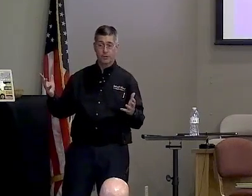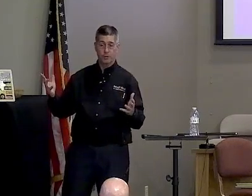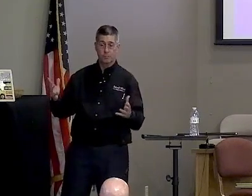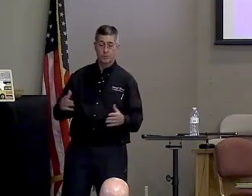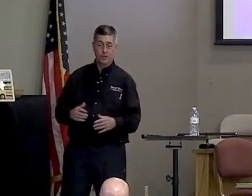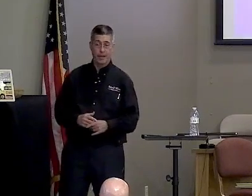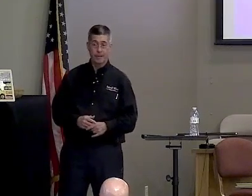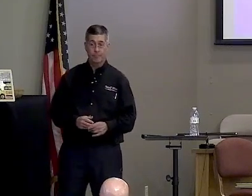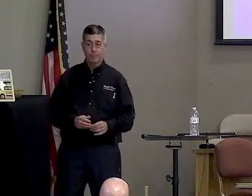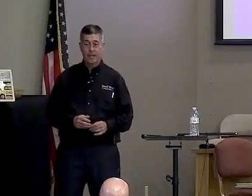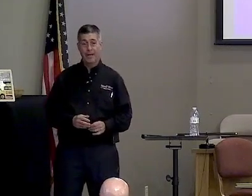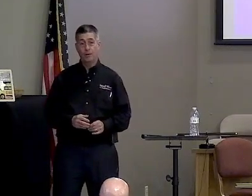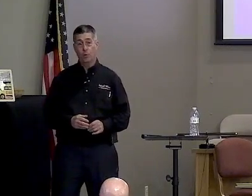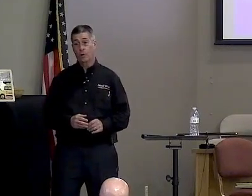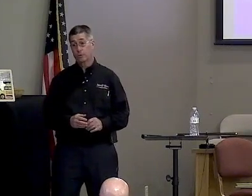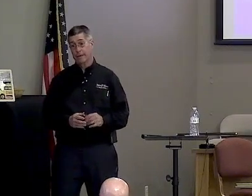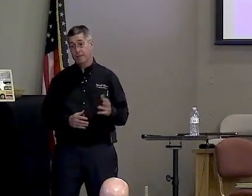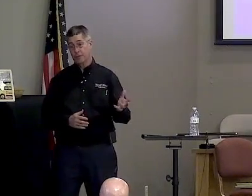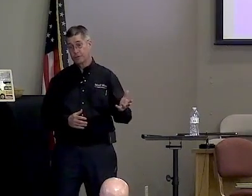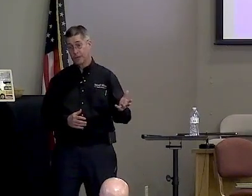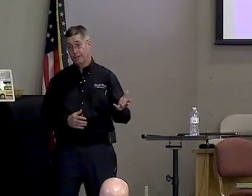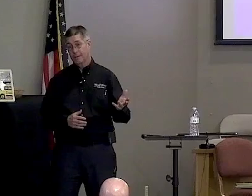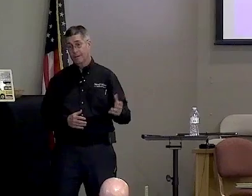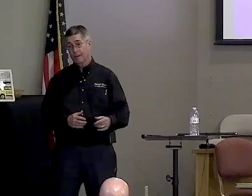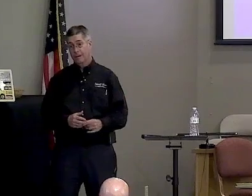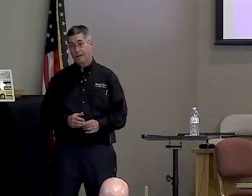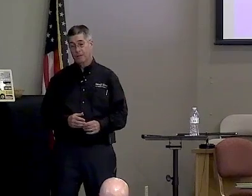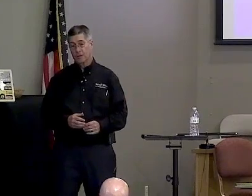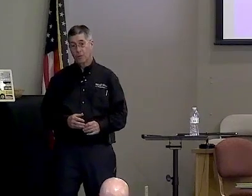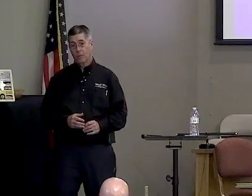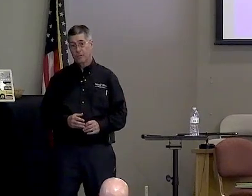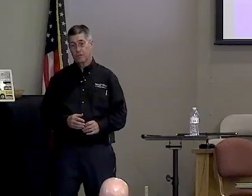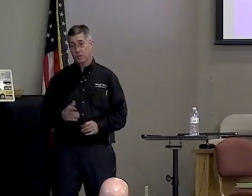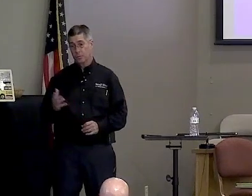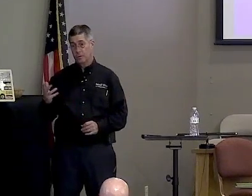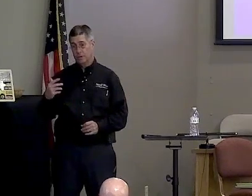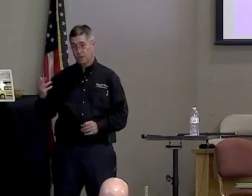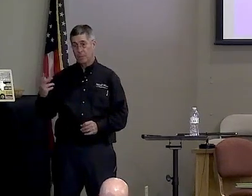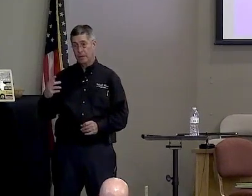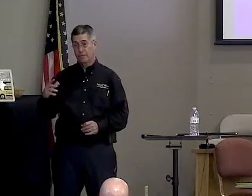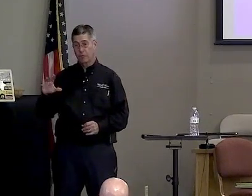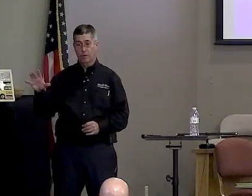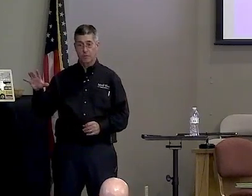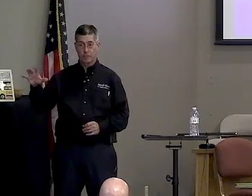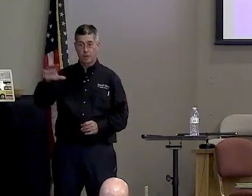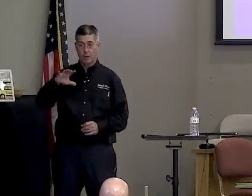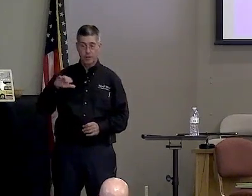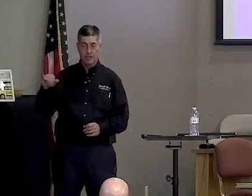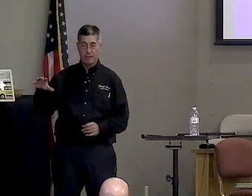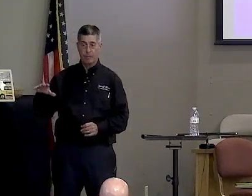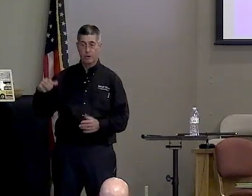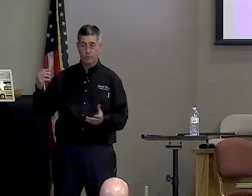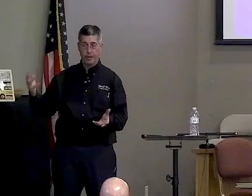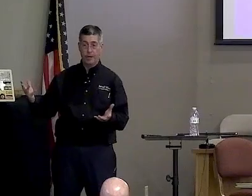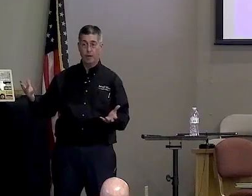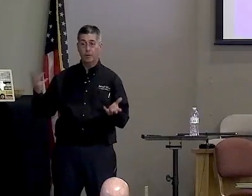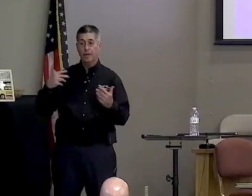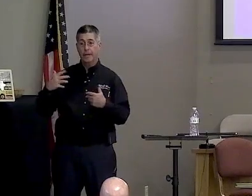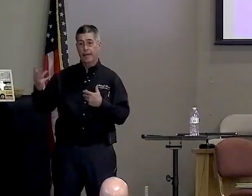setting. And I don't work through an agency. So, we just do interpreting for, for local deaf people whom we know. And